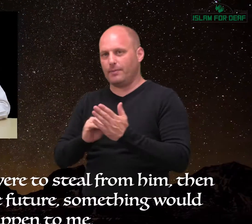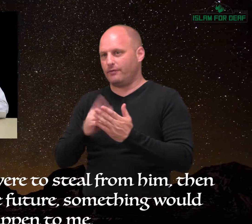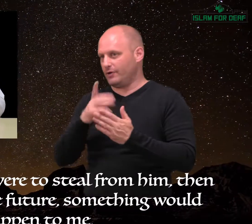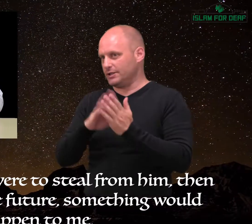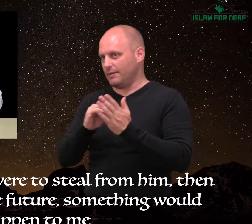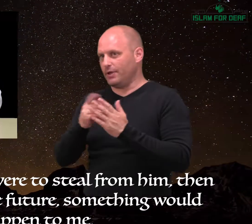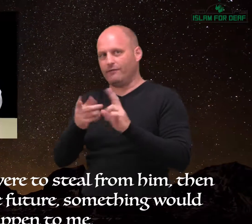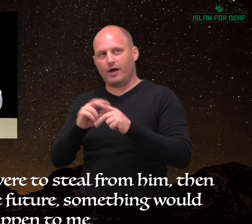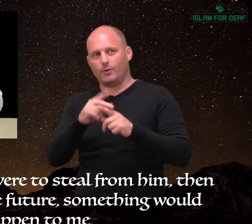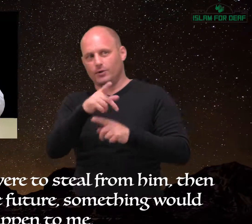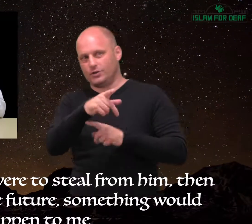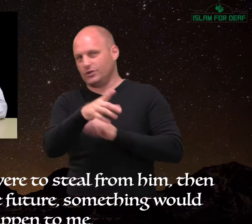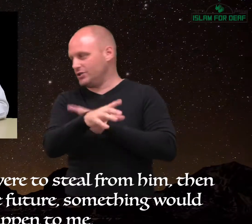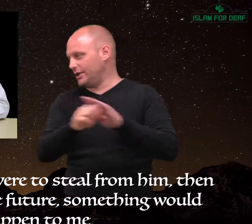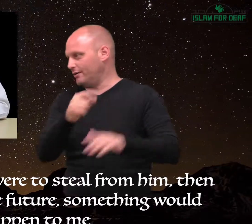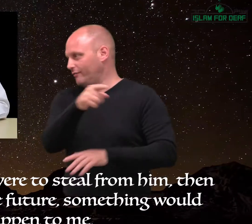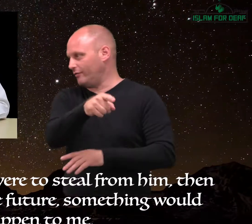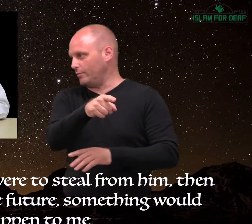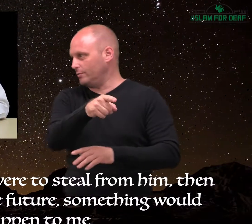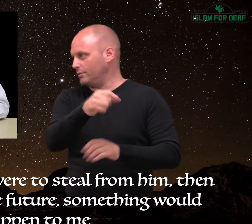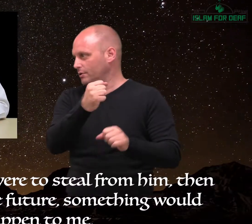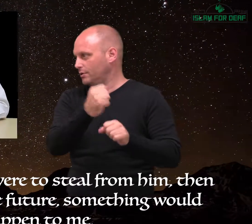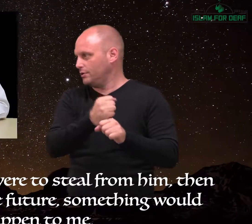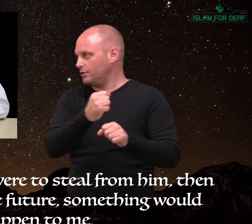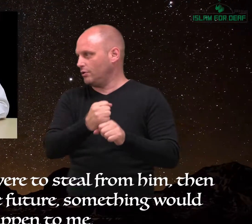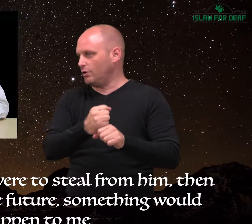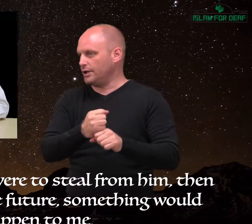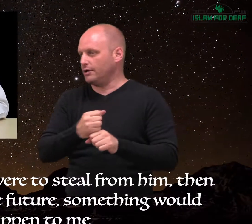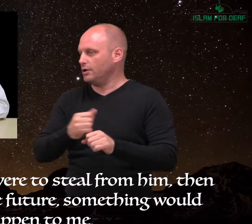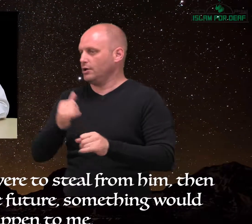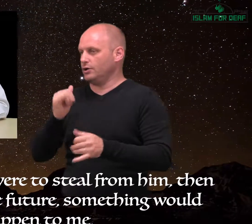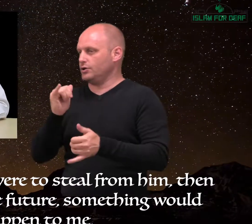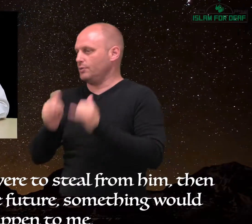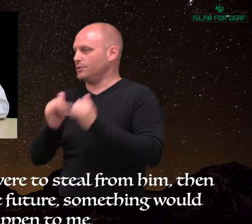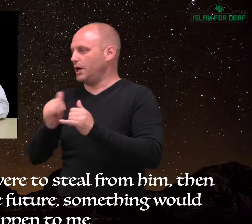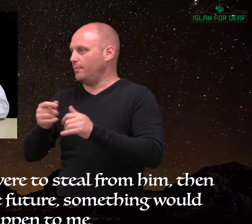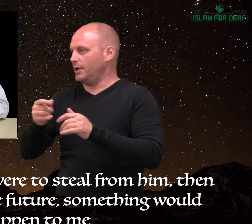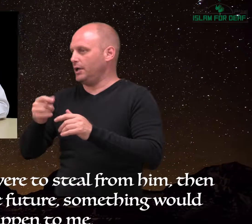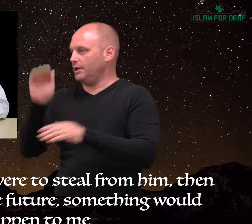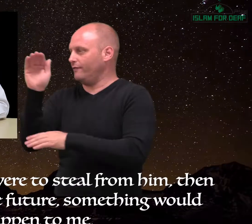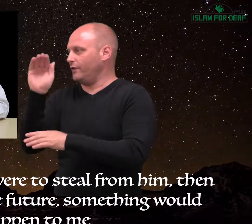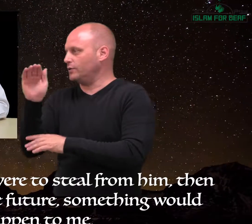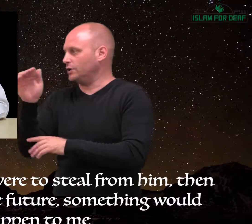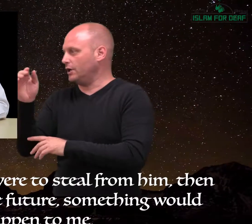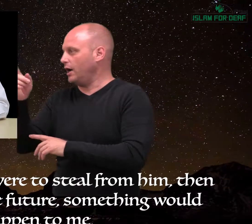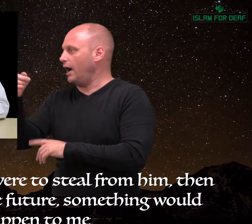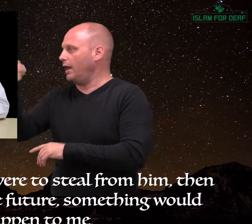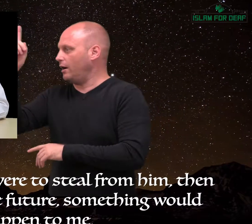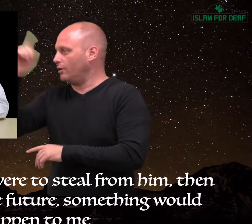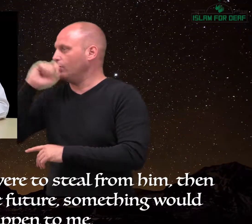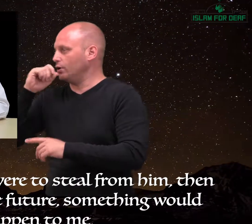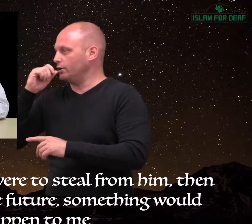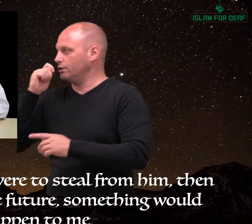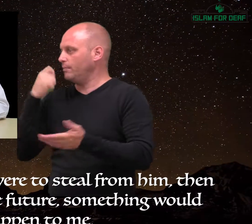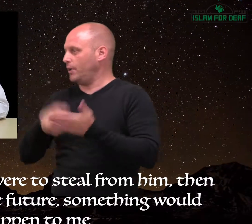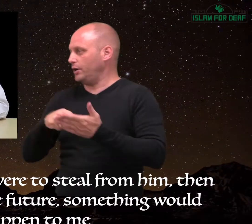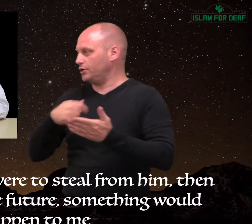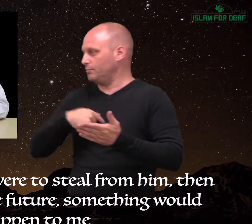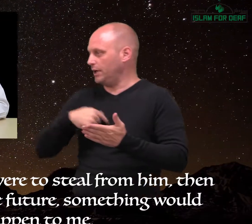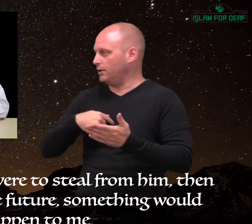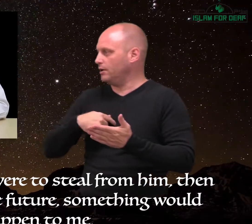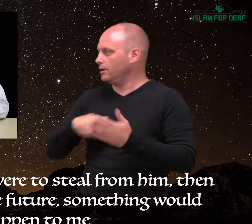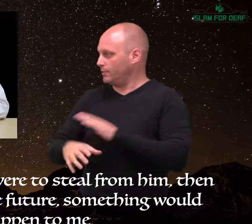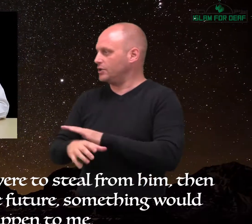might be another way. It might be, for example, if I was to steal from your jet sometime in the future, your money will be stolen. If would